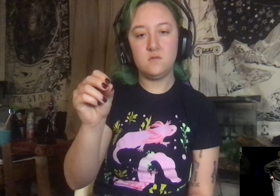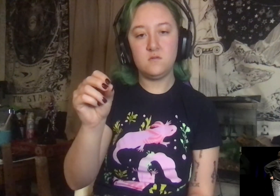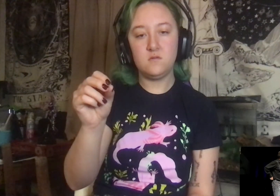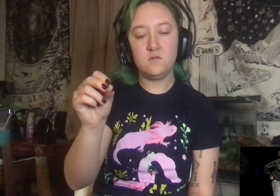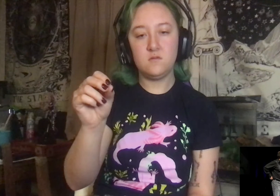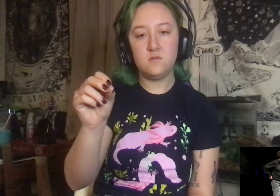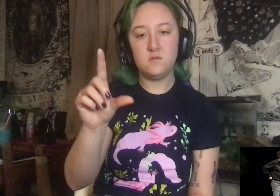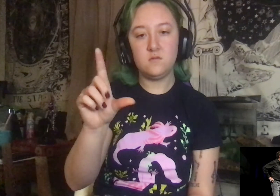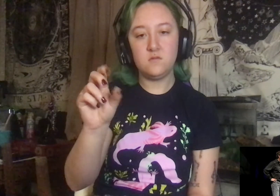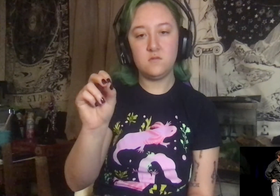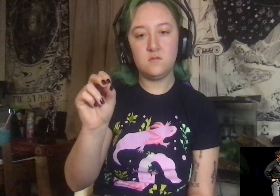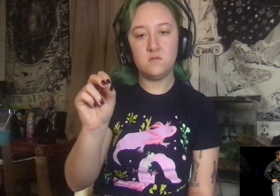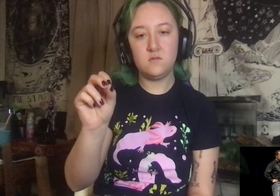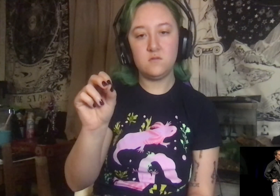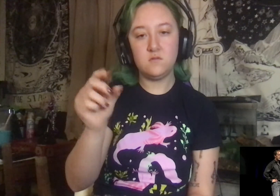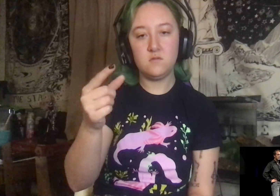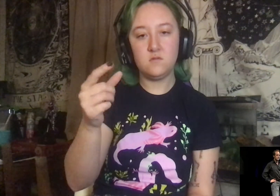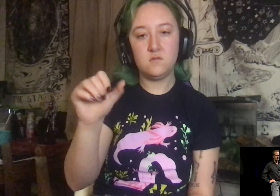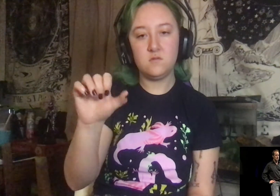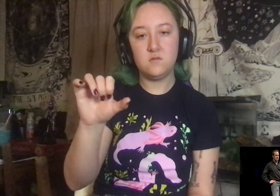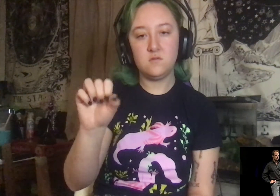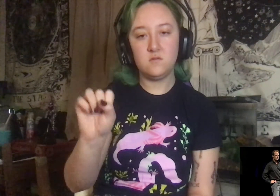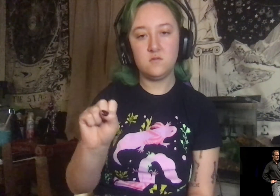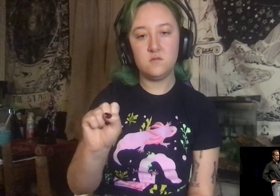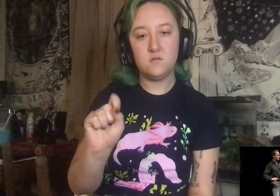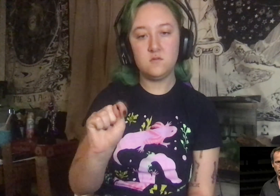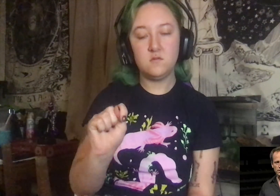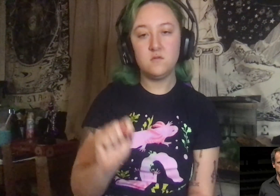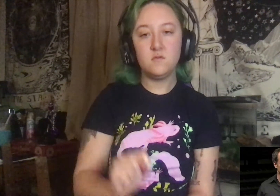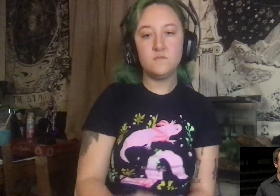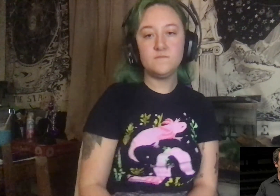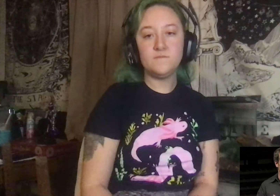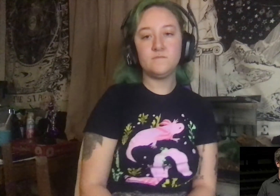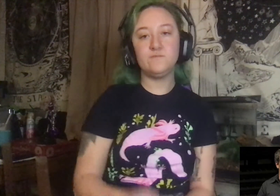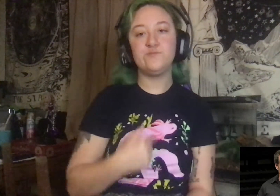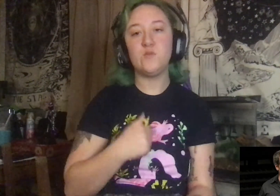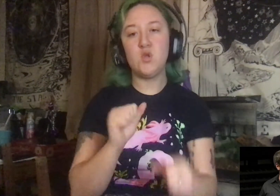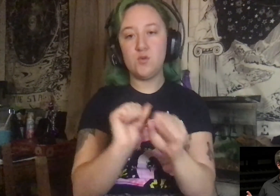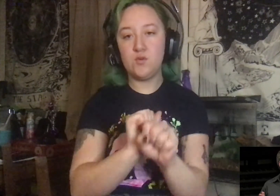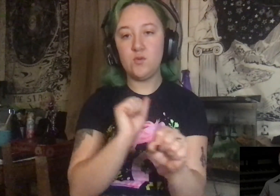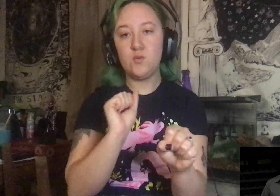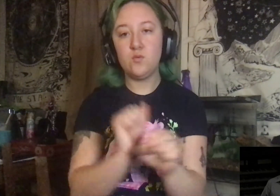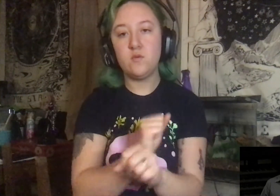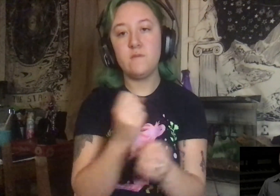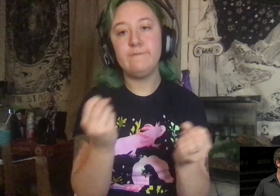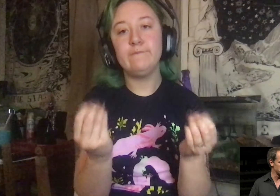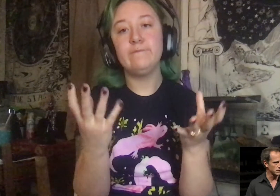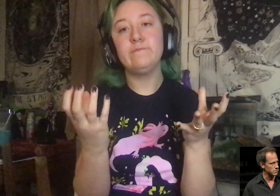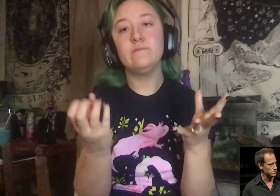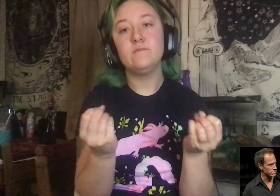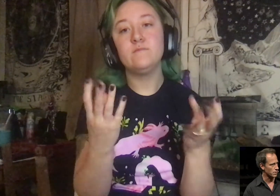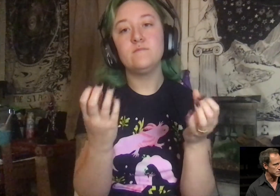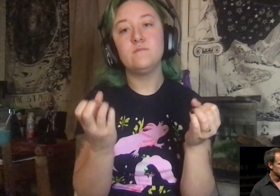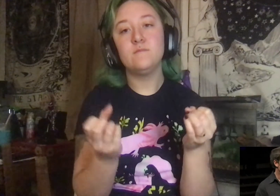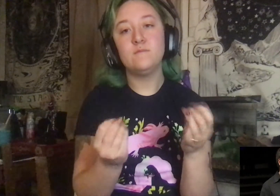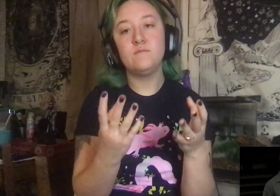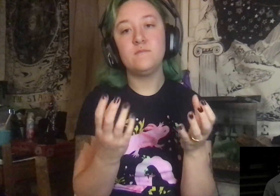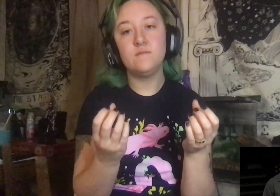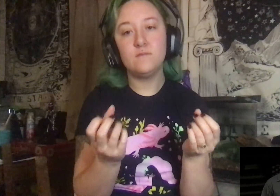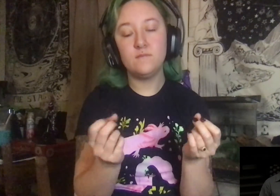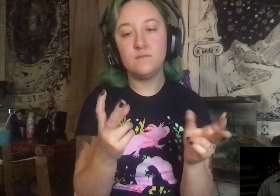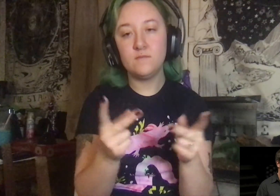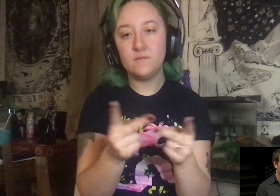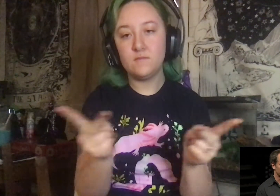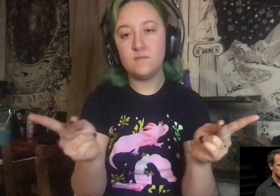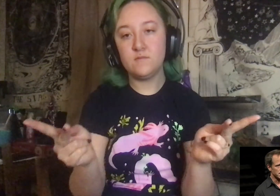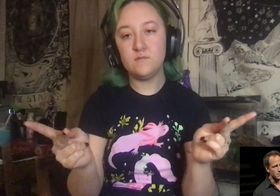this sort of thing or not, but do you realize, you've shot in every state. You've worked in mining, you've worked in fishing, you've worked in